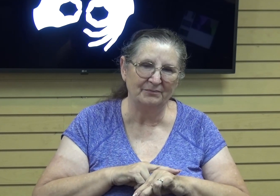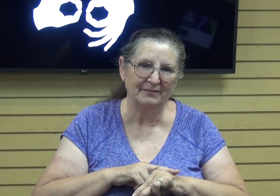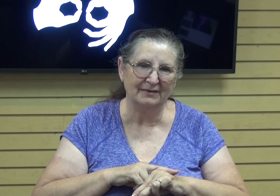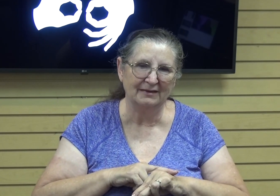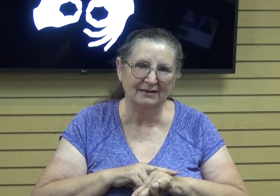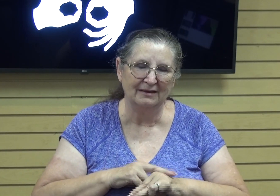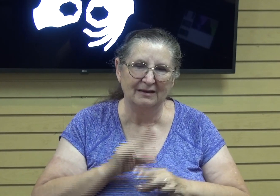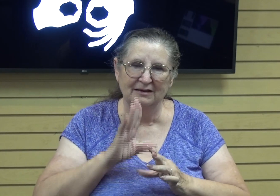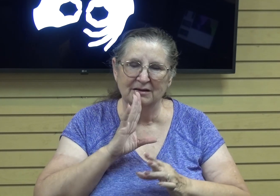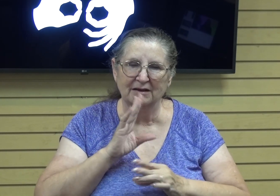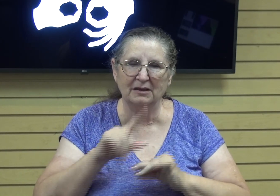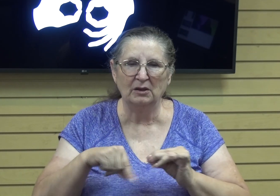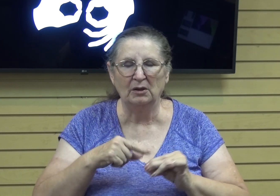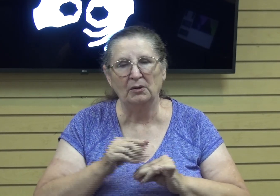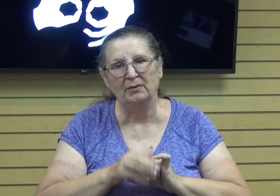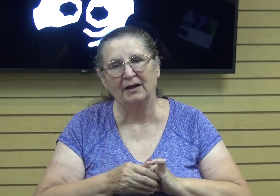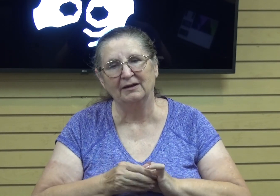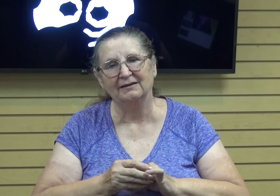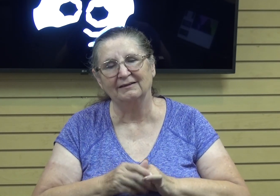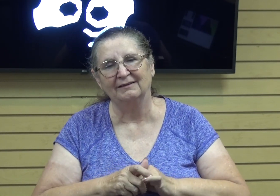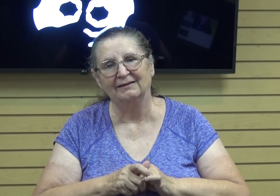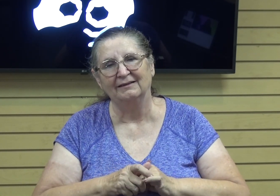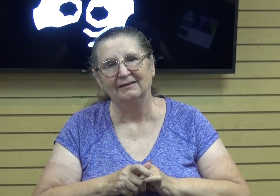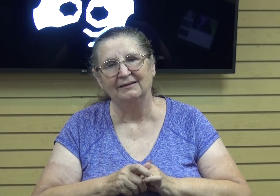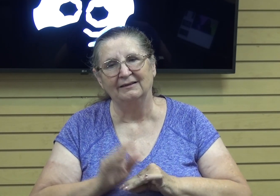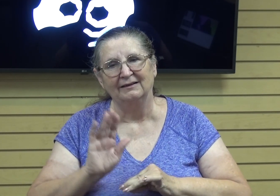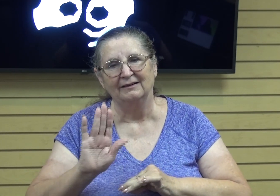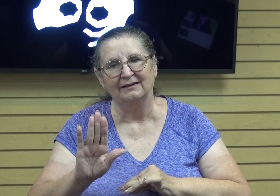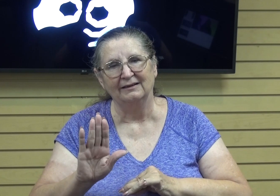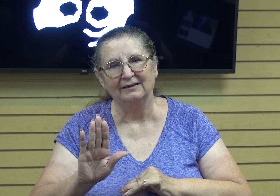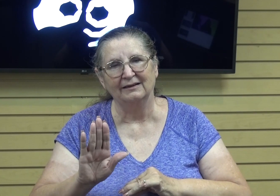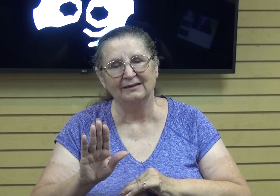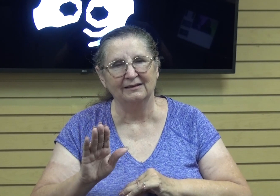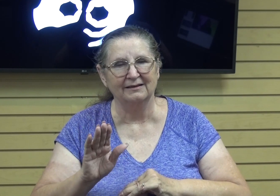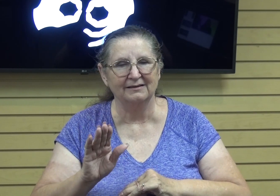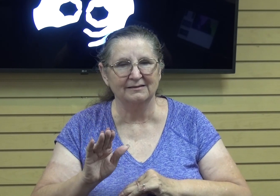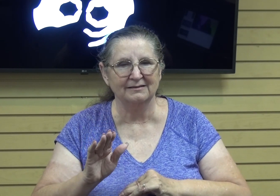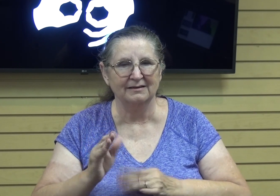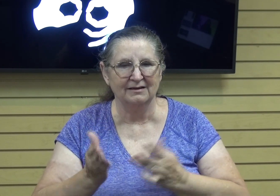talking about what he spoke yesterday during service and